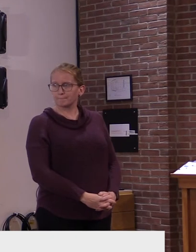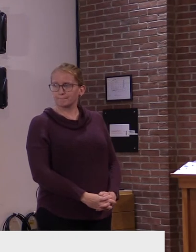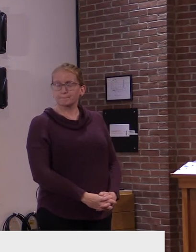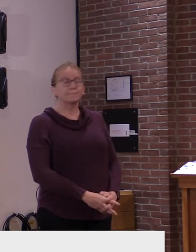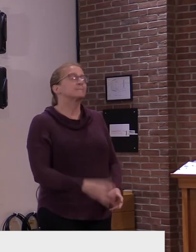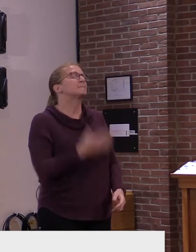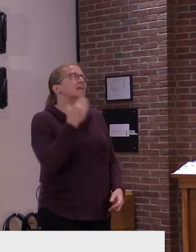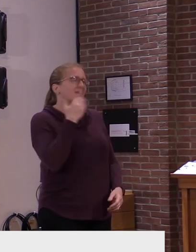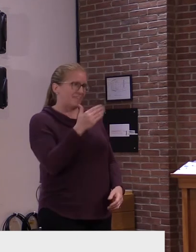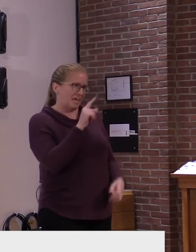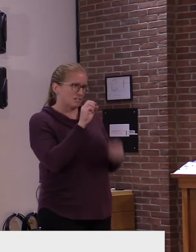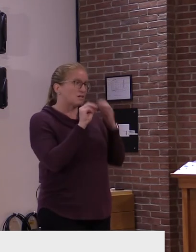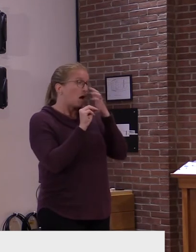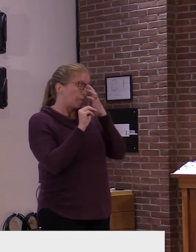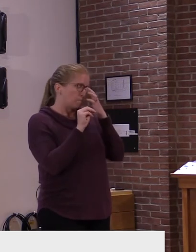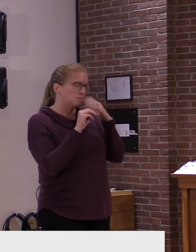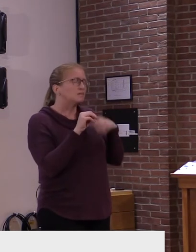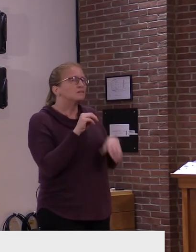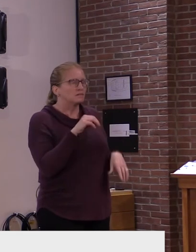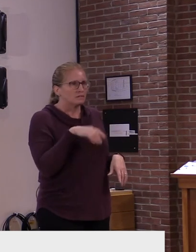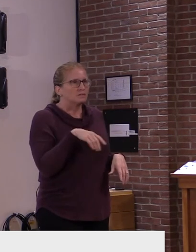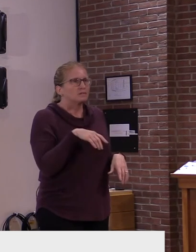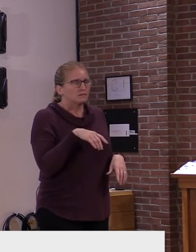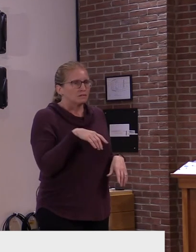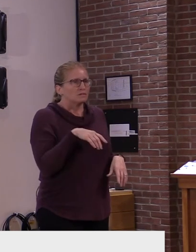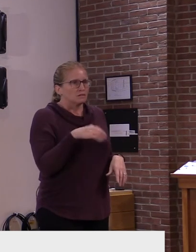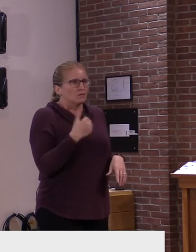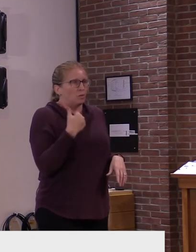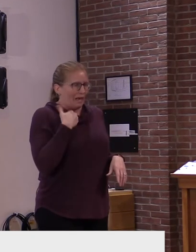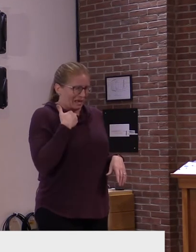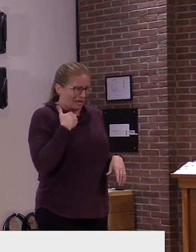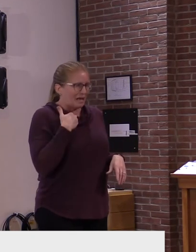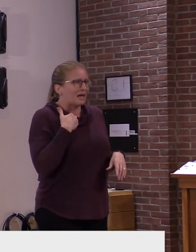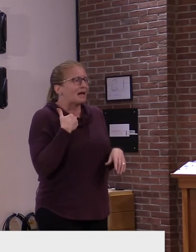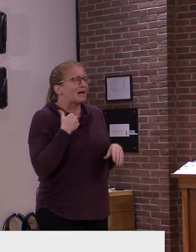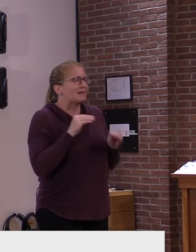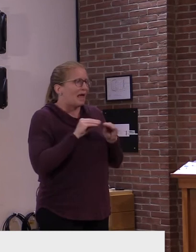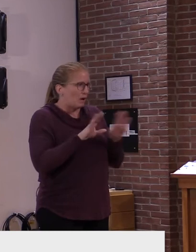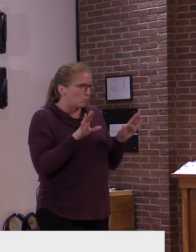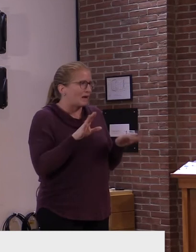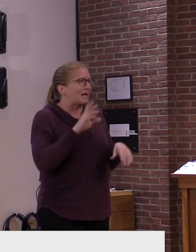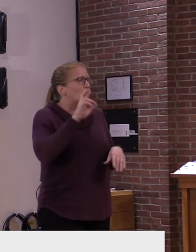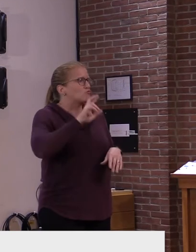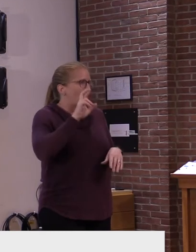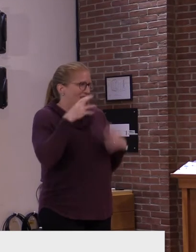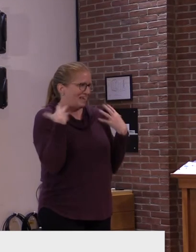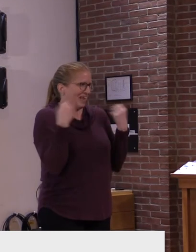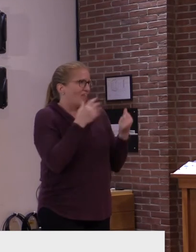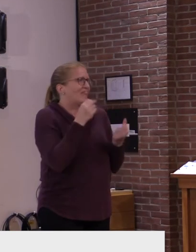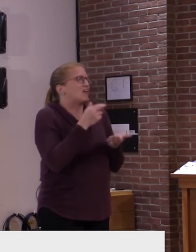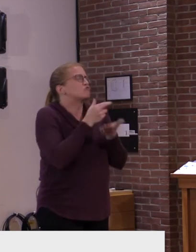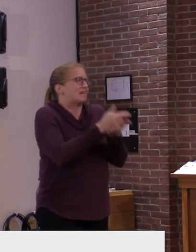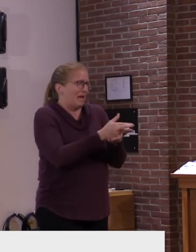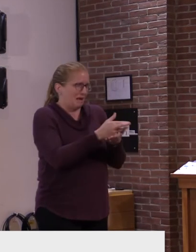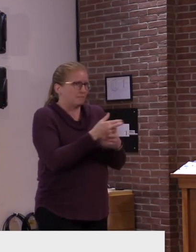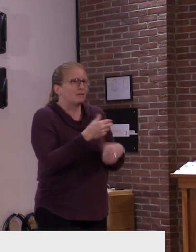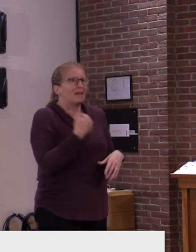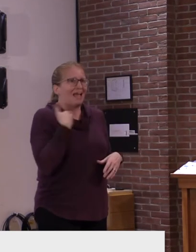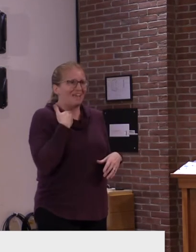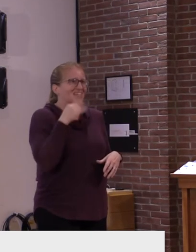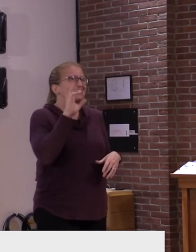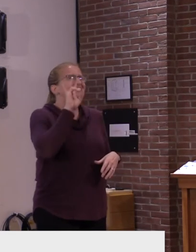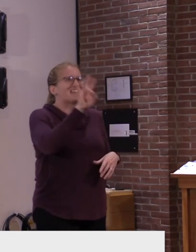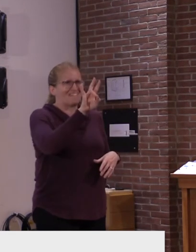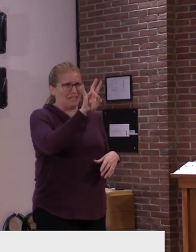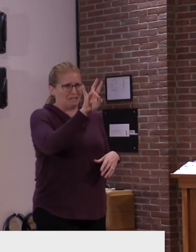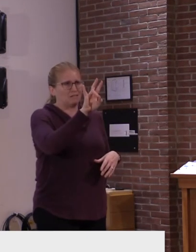thanks tom we've had an outbreak at a rutland rutland health and rehab uh where there's been seven